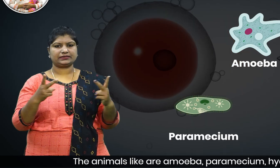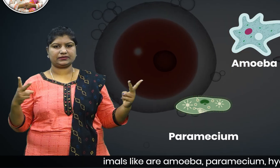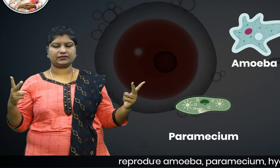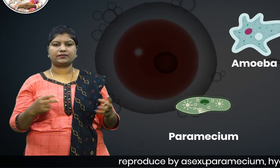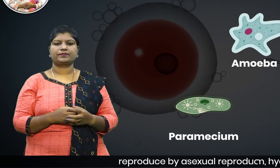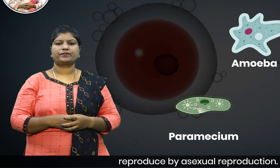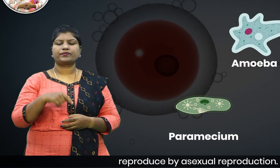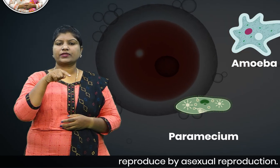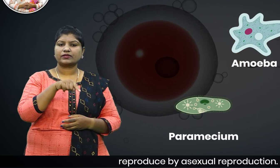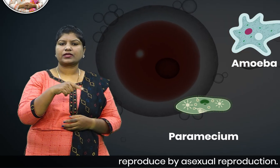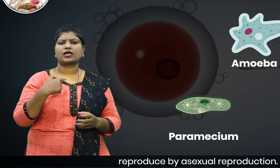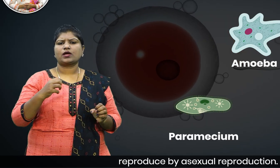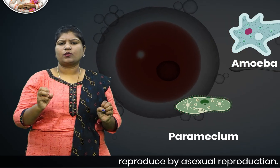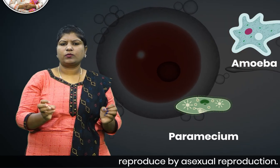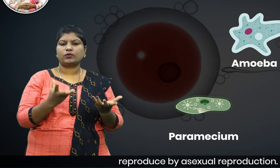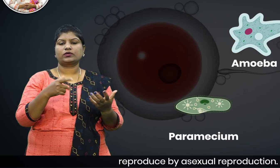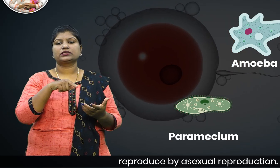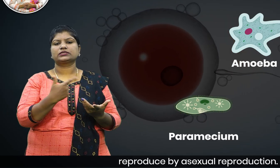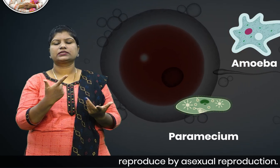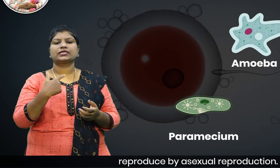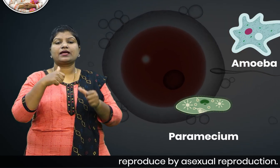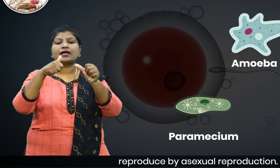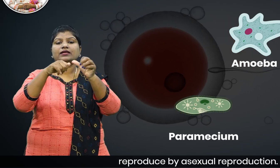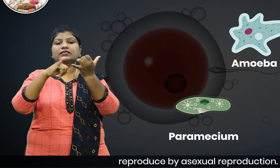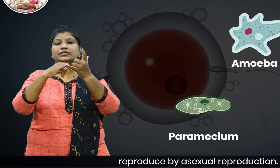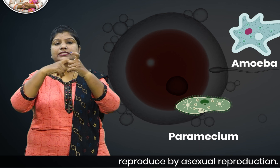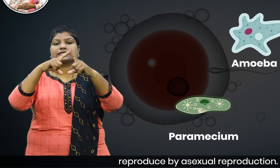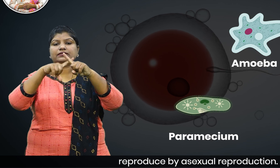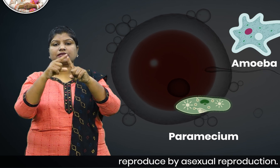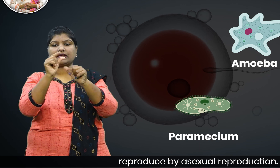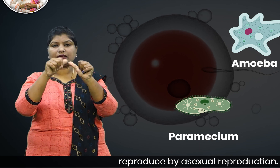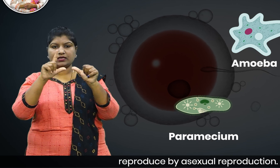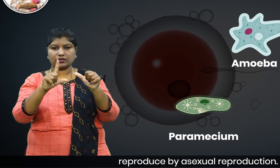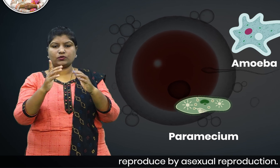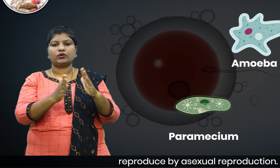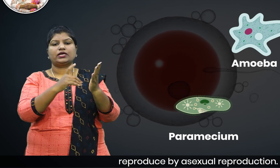etc. reproduce by asexual reproduction.